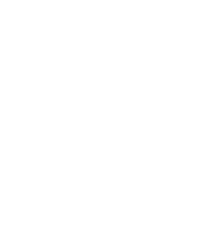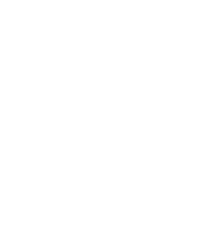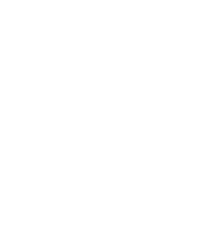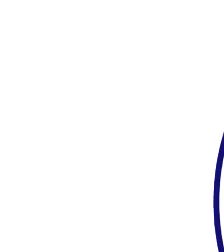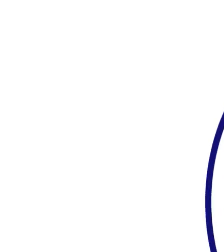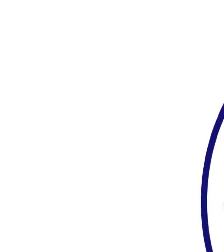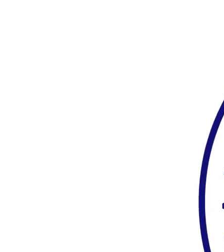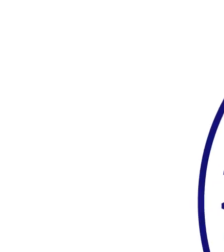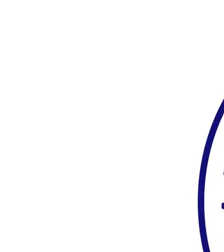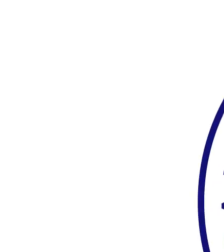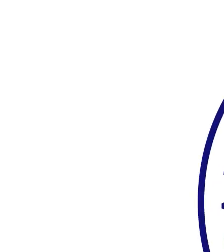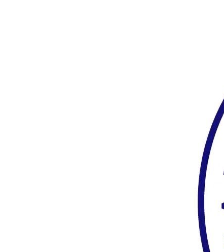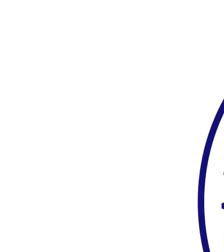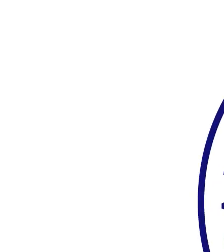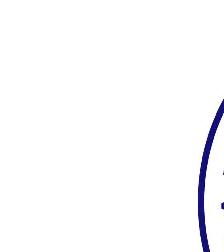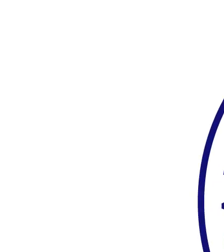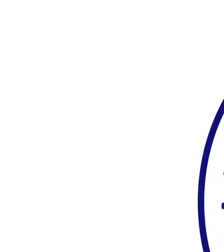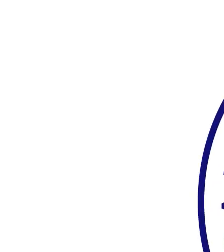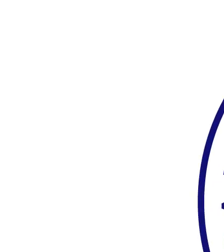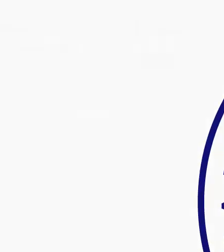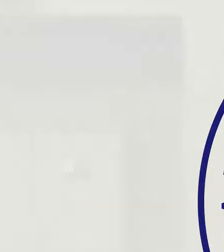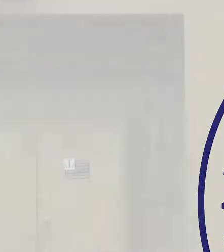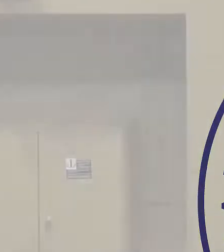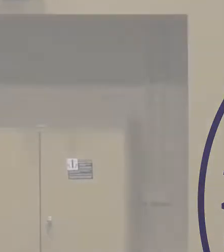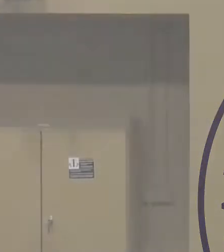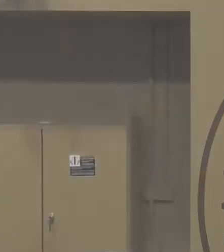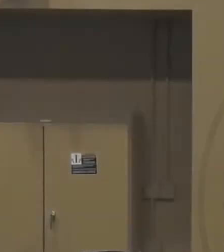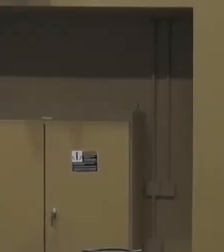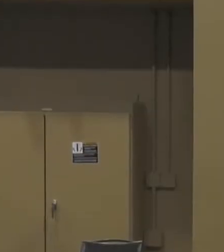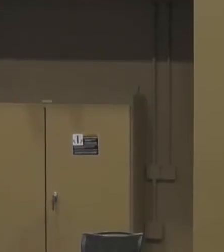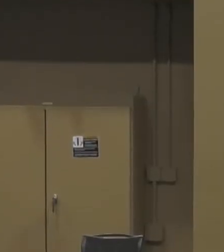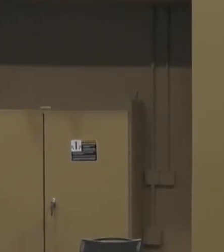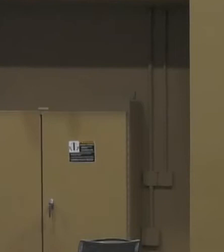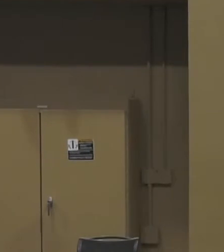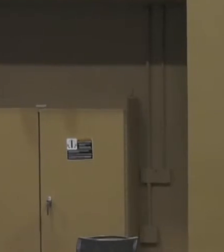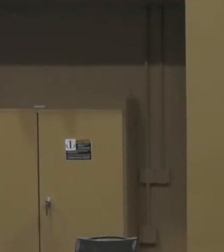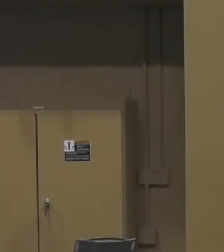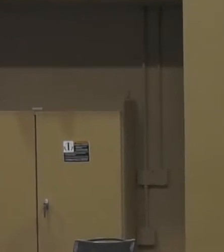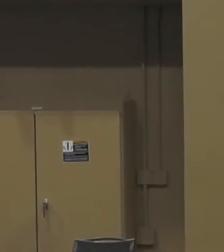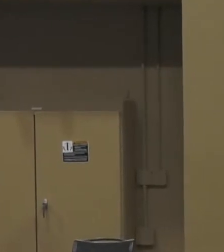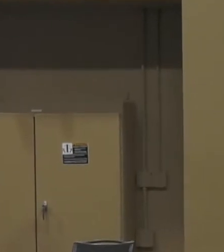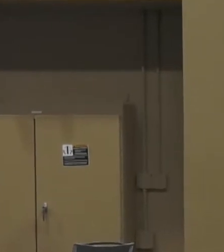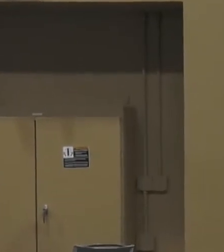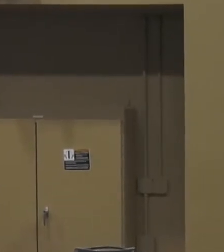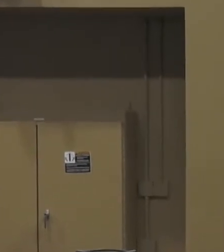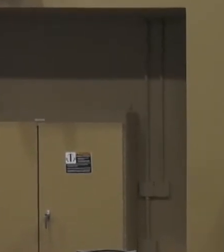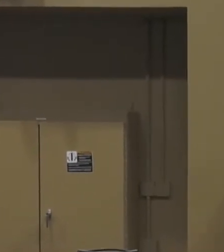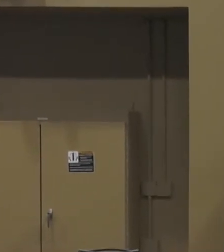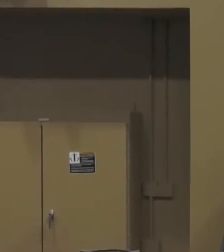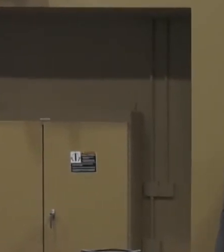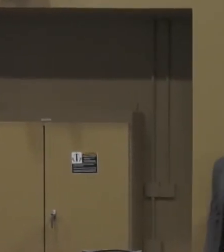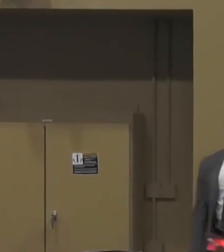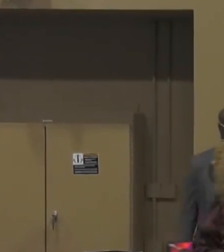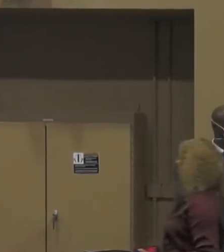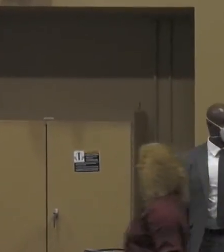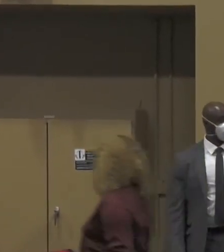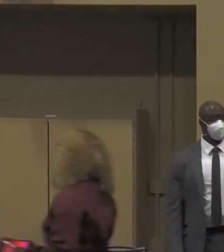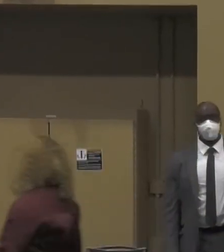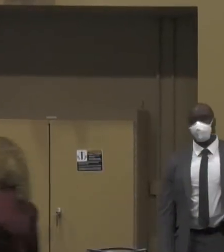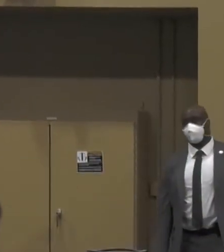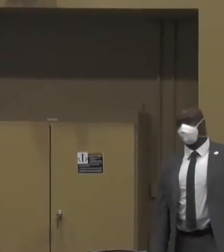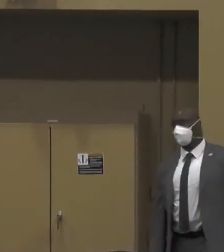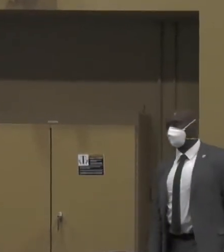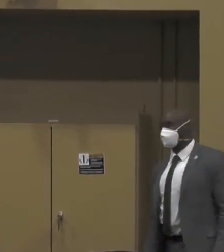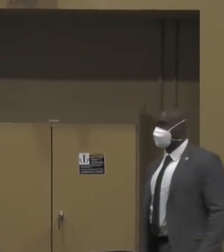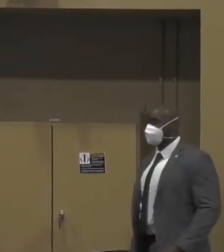Well, good morning, everyone. I'm very happy to be here at our Tinley Park Convention Center mass vaccination site